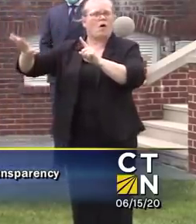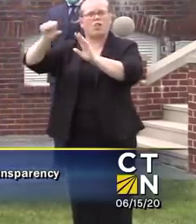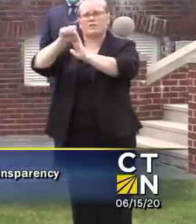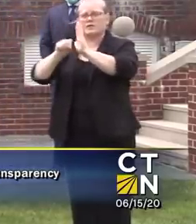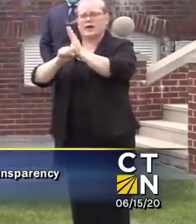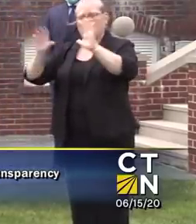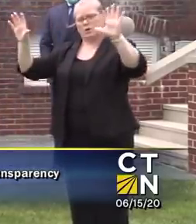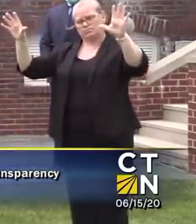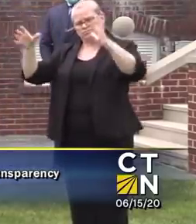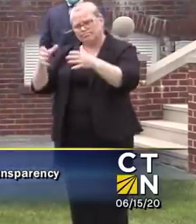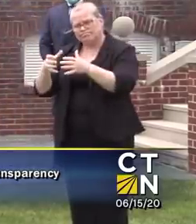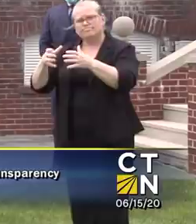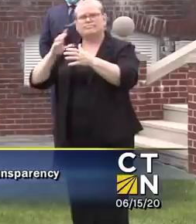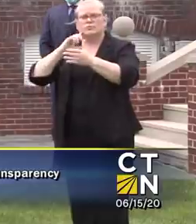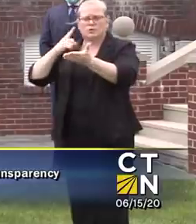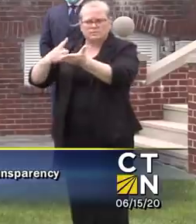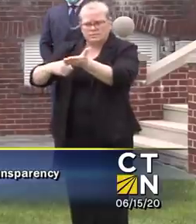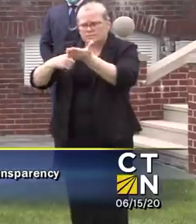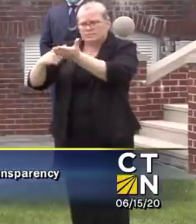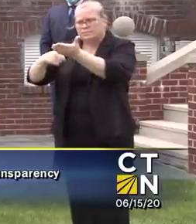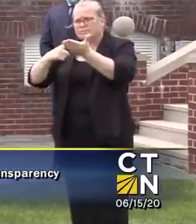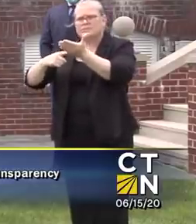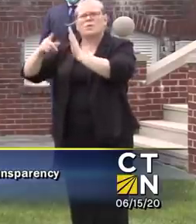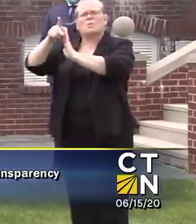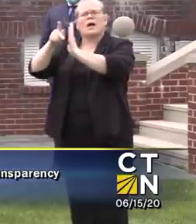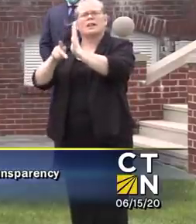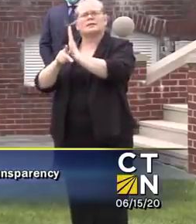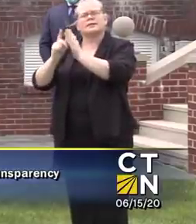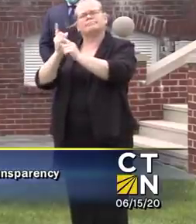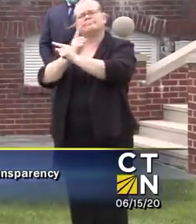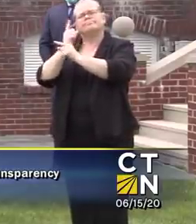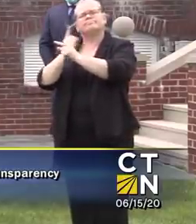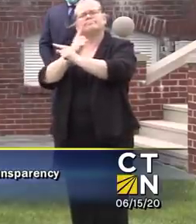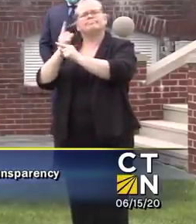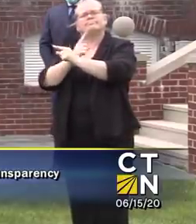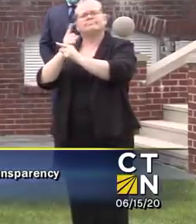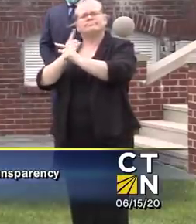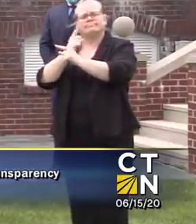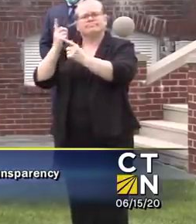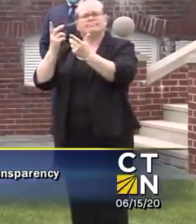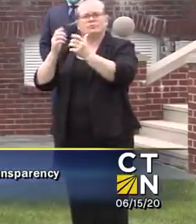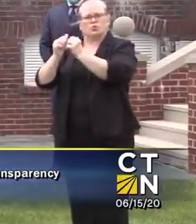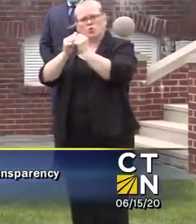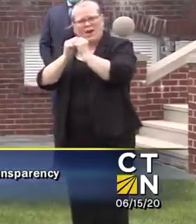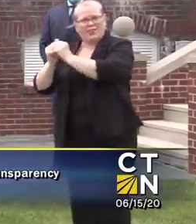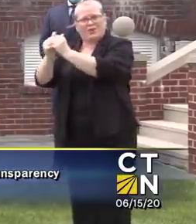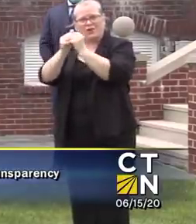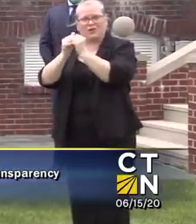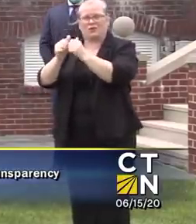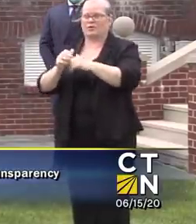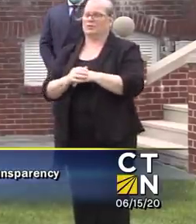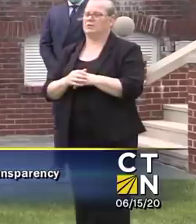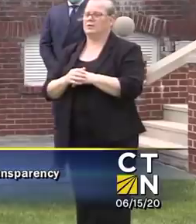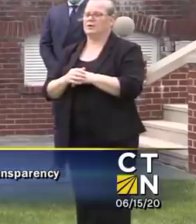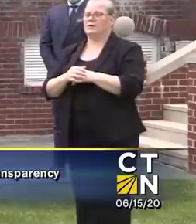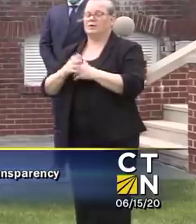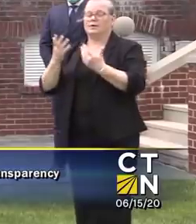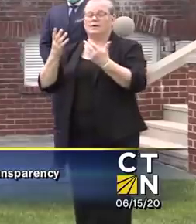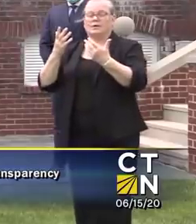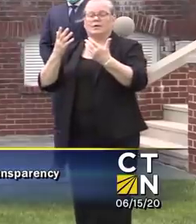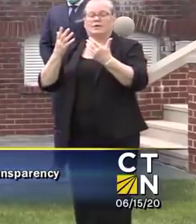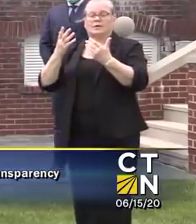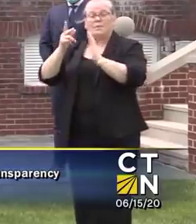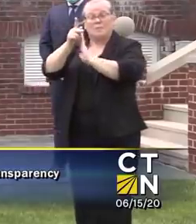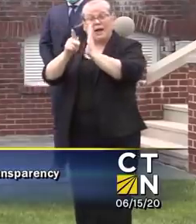working together to come up with good policies, particularly when it comes to the use of force,